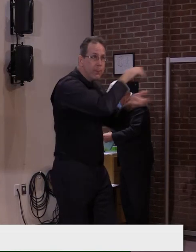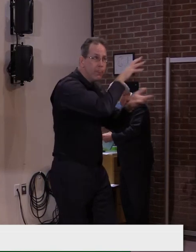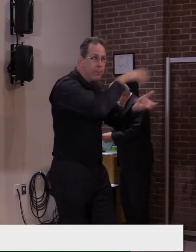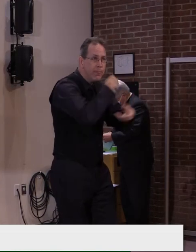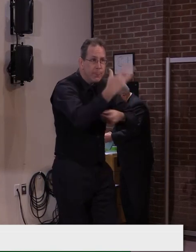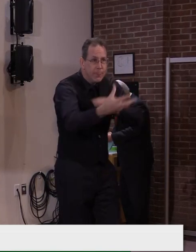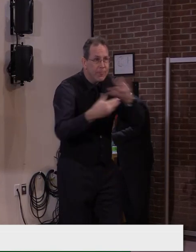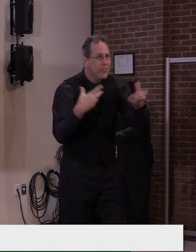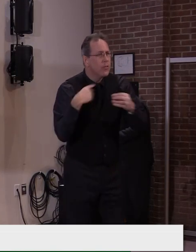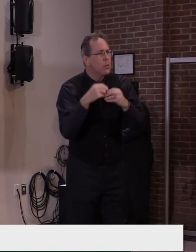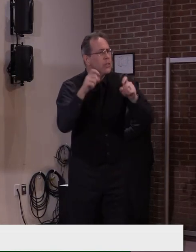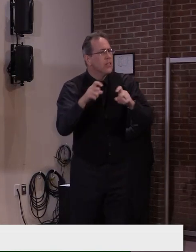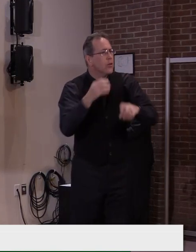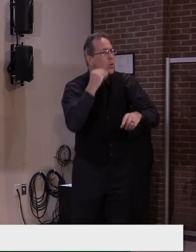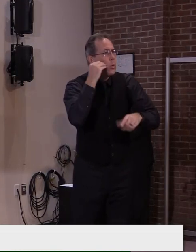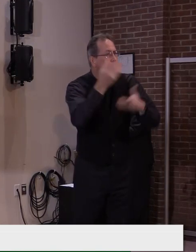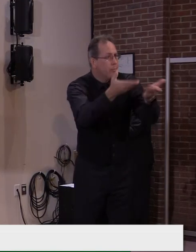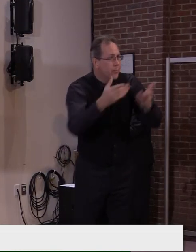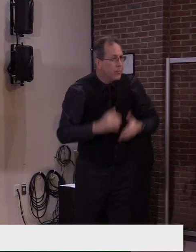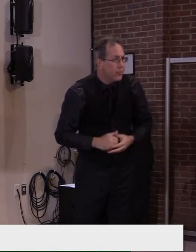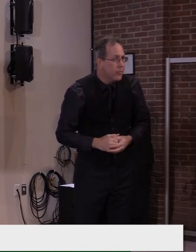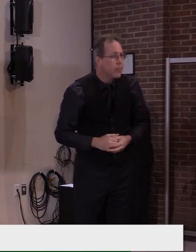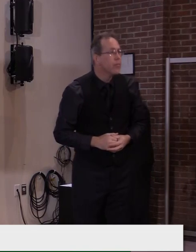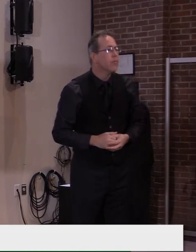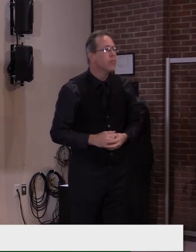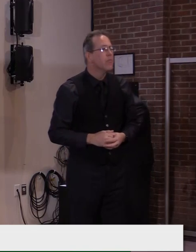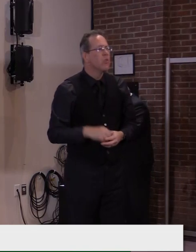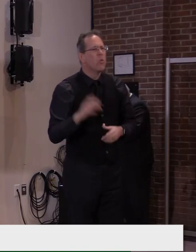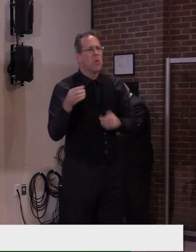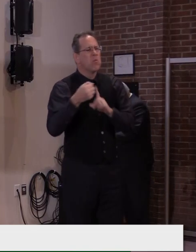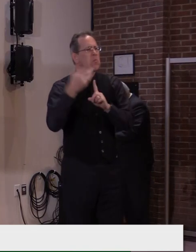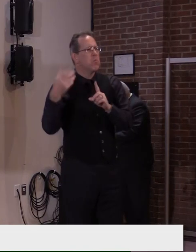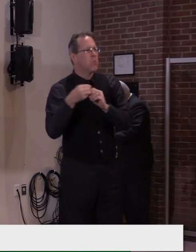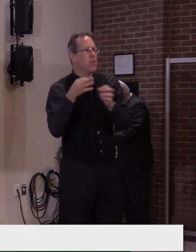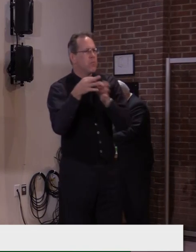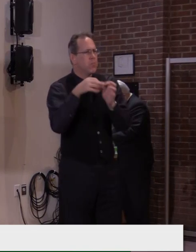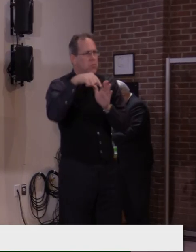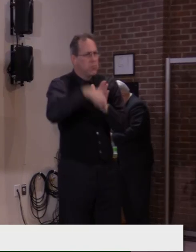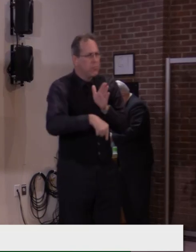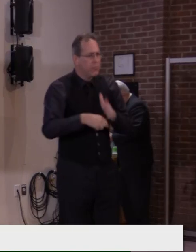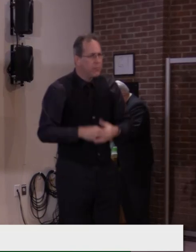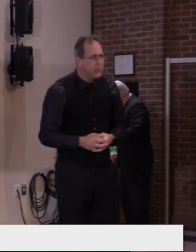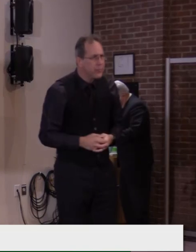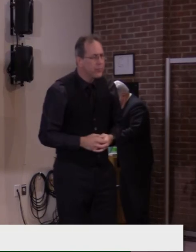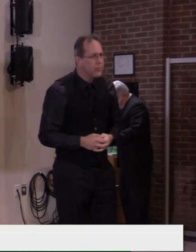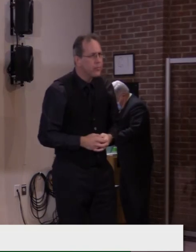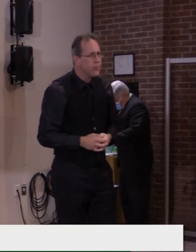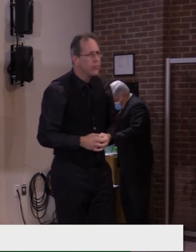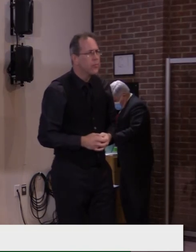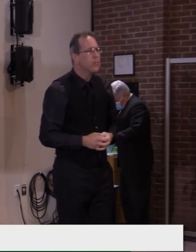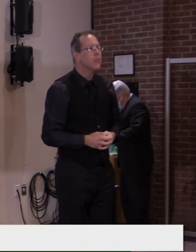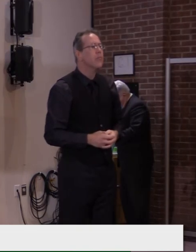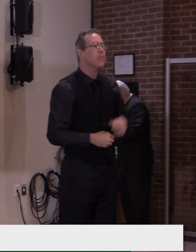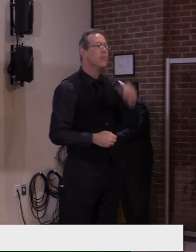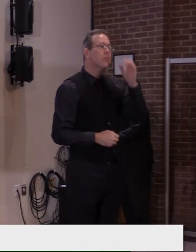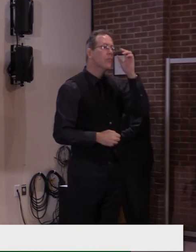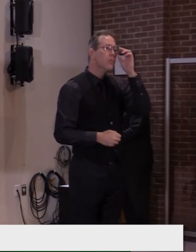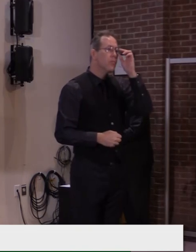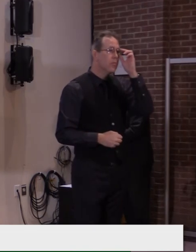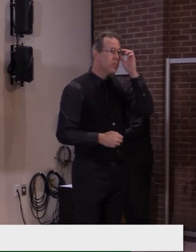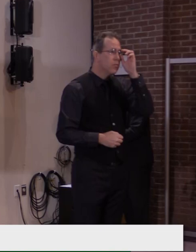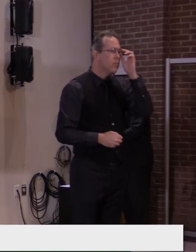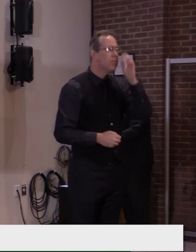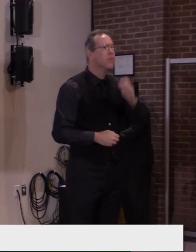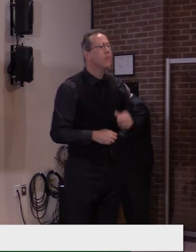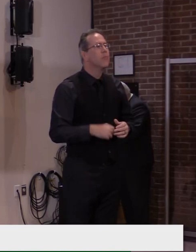to give you final details soon. In the next day or so, we'll also announce a strategy to get rapid